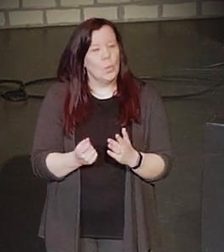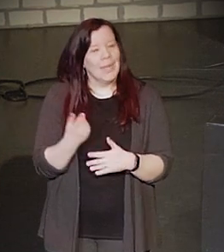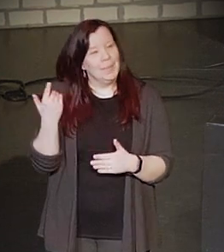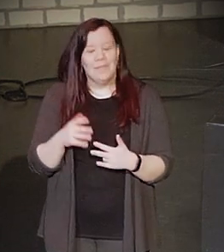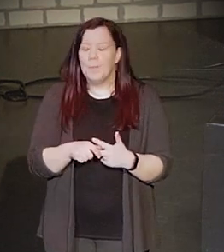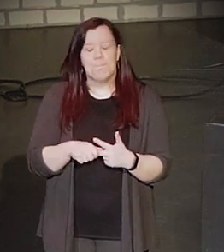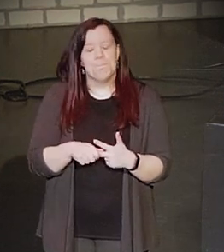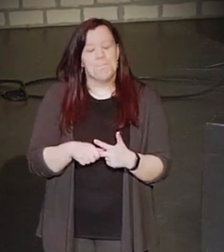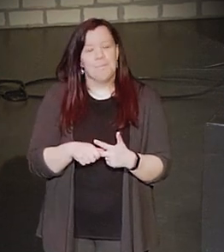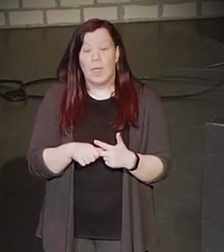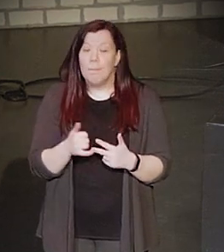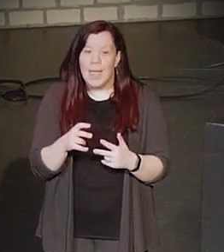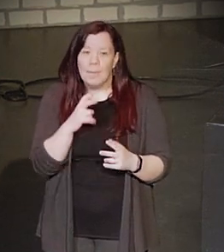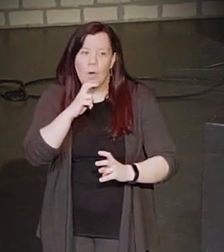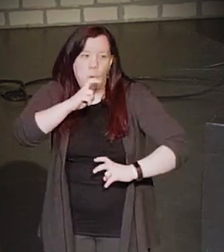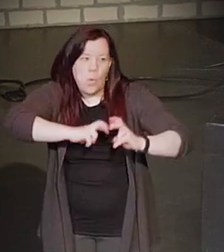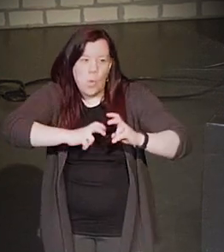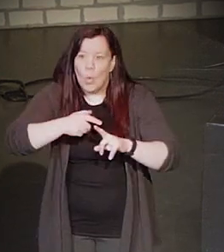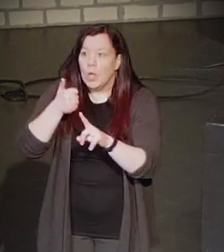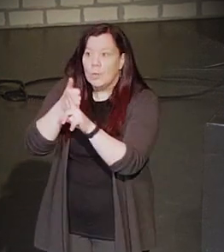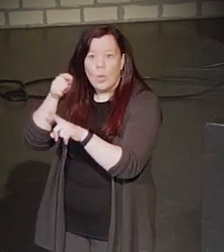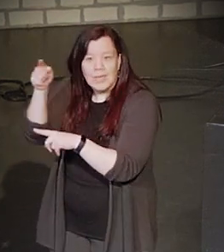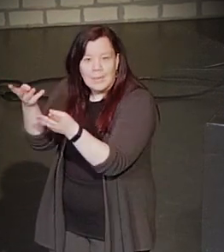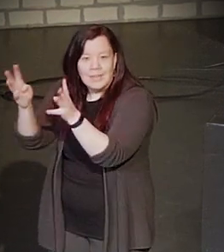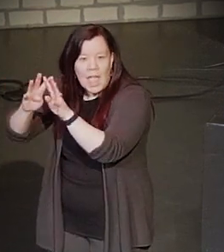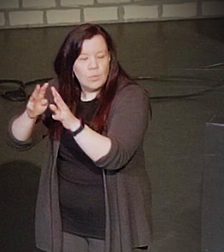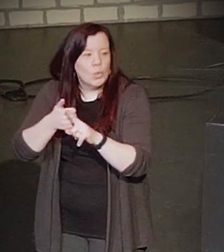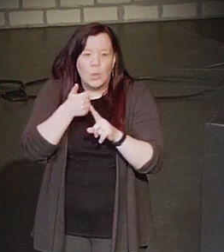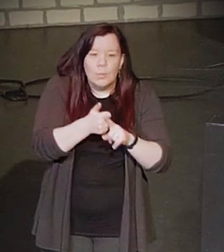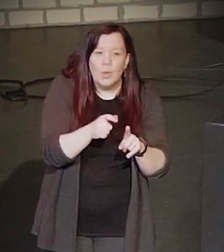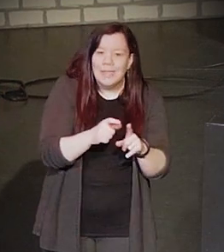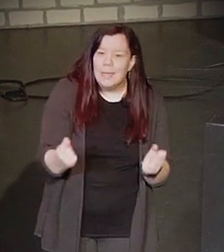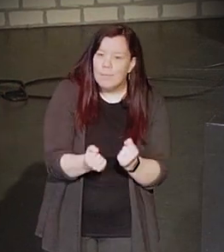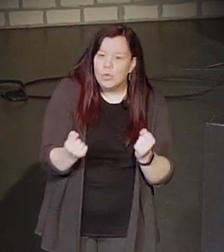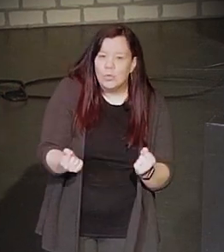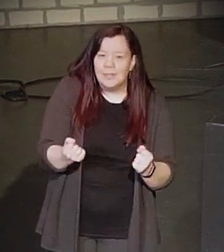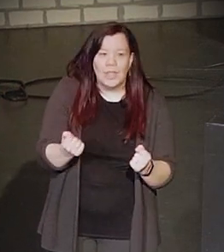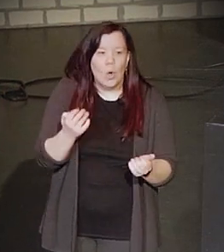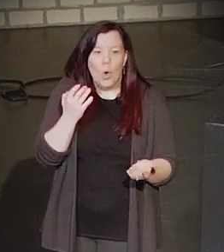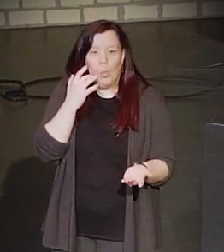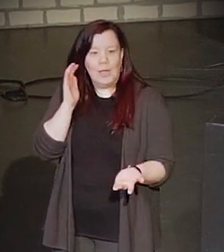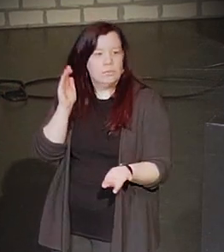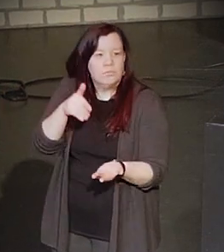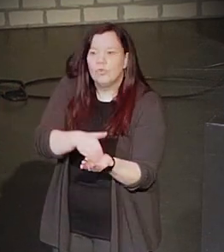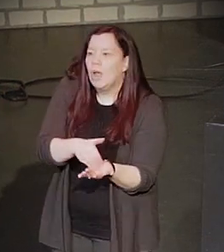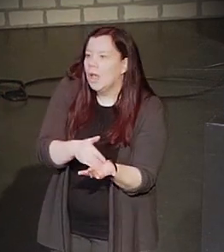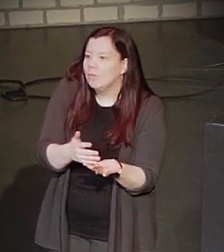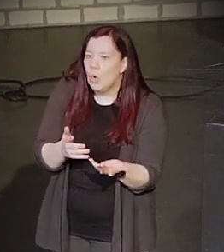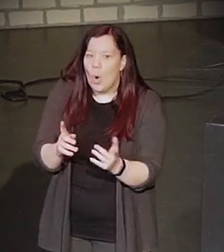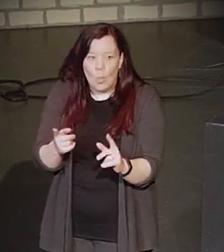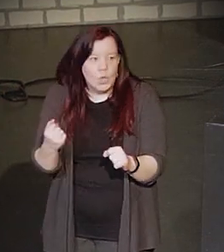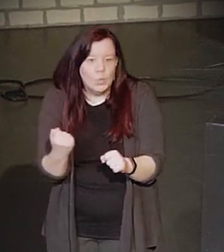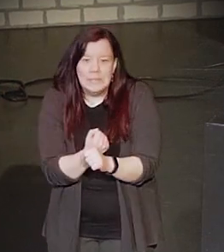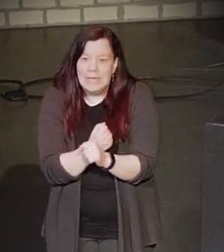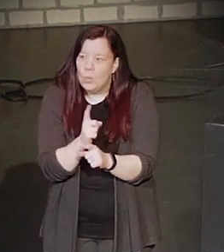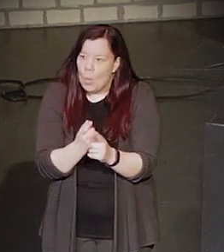happened, whether you'd fought for the tyrants or whether you'd fought for the democracy, when you'd turned up fighting for the democracy, what you'd